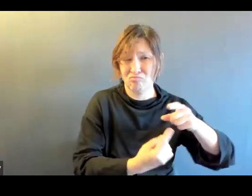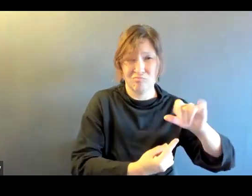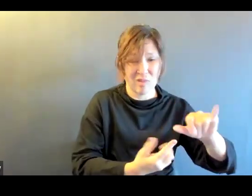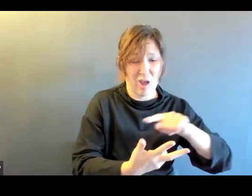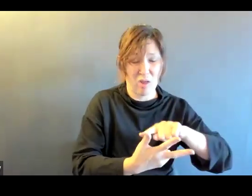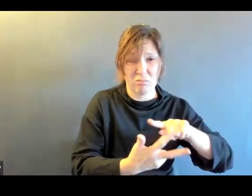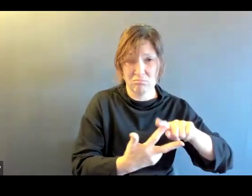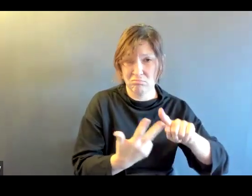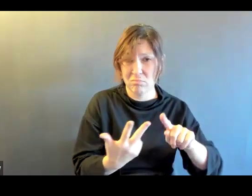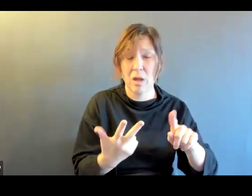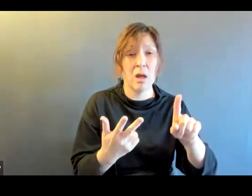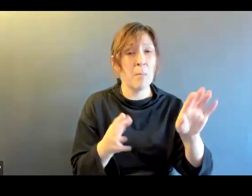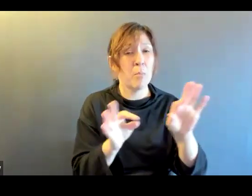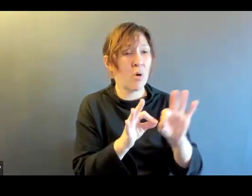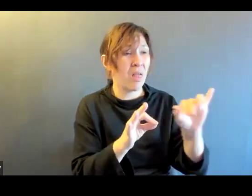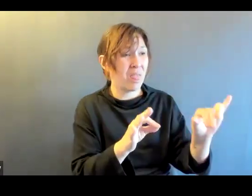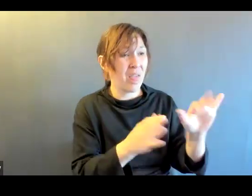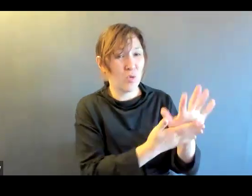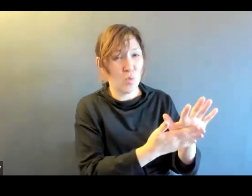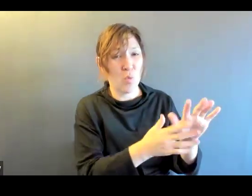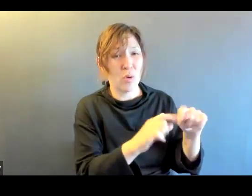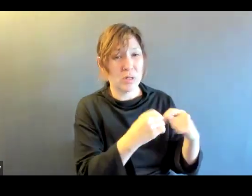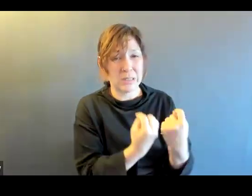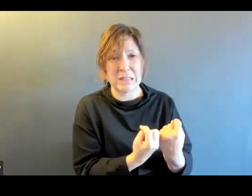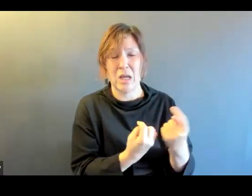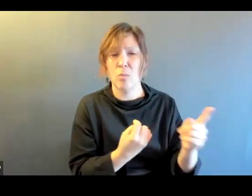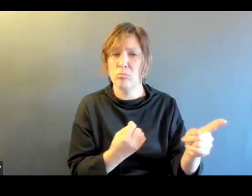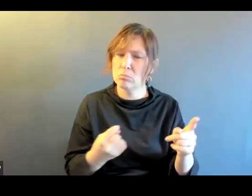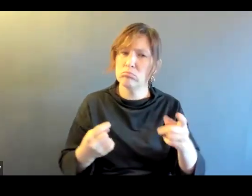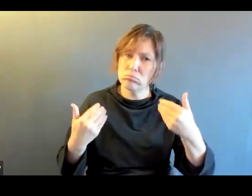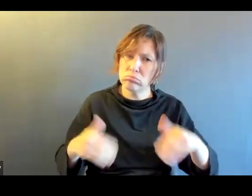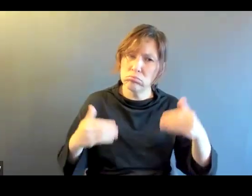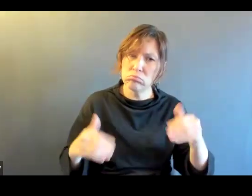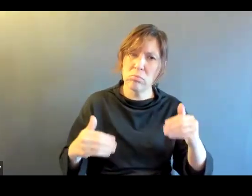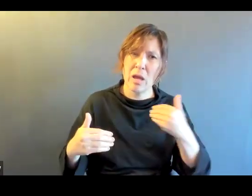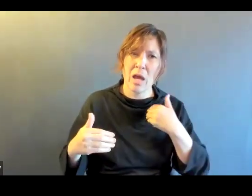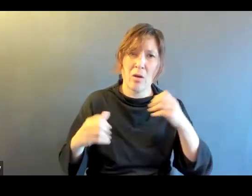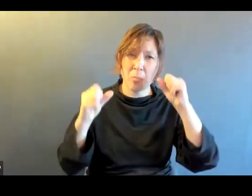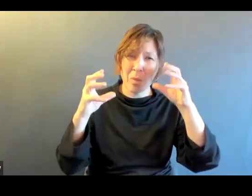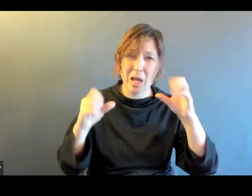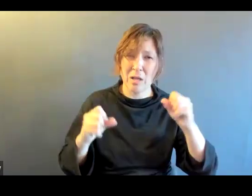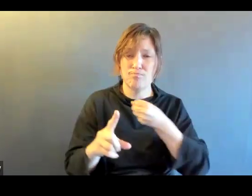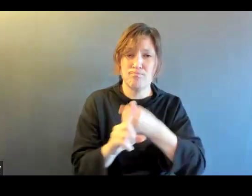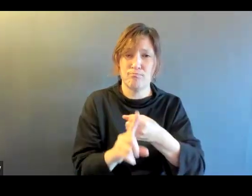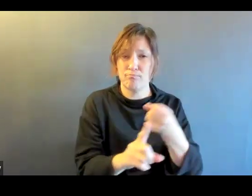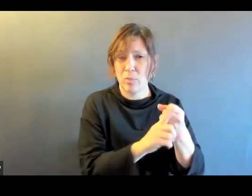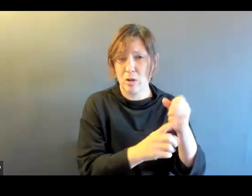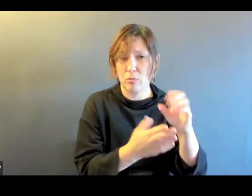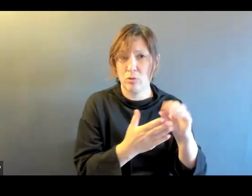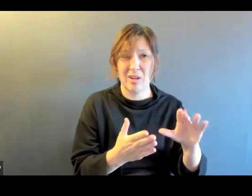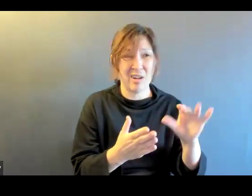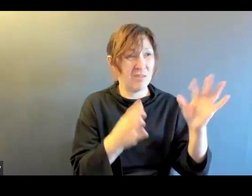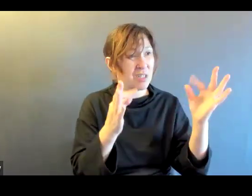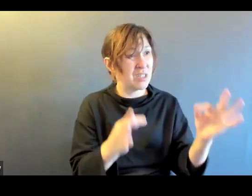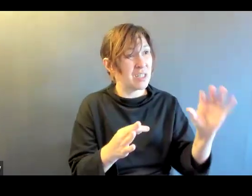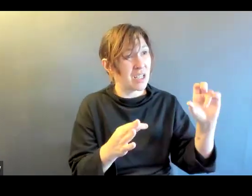is this particular team of people in the CASH community that has produced this level of transformative impact on students. If you close the